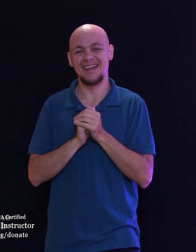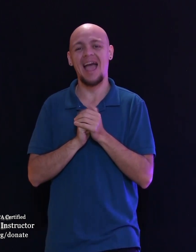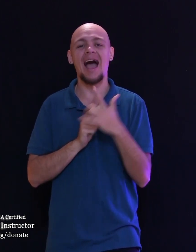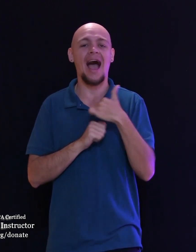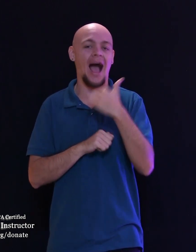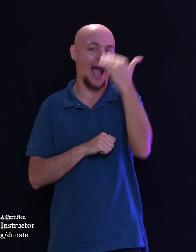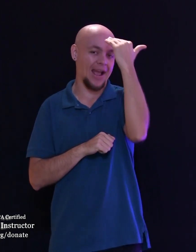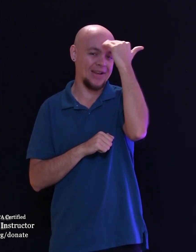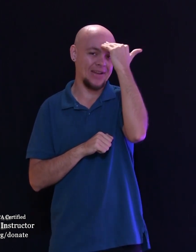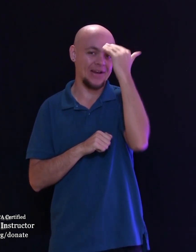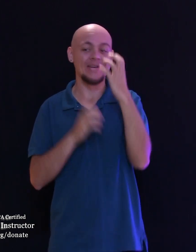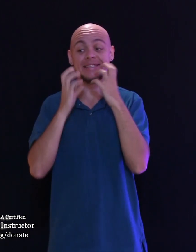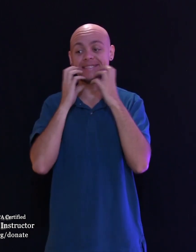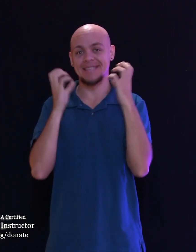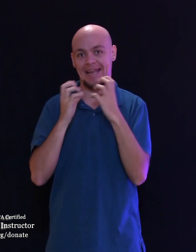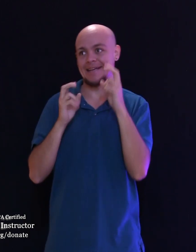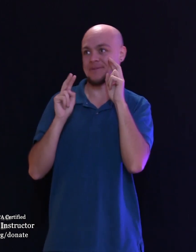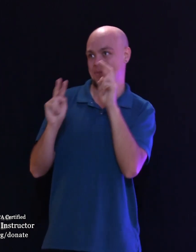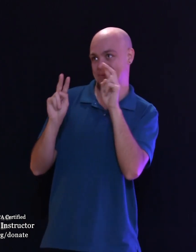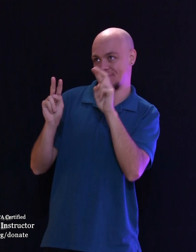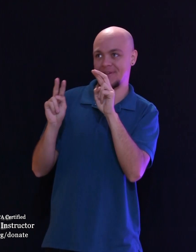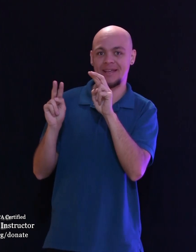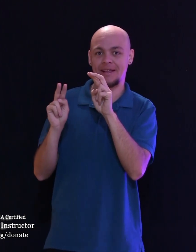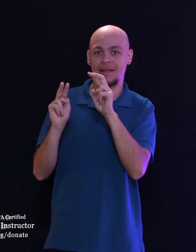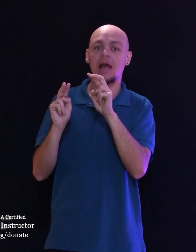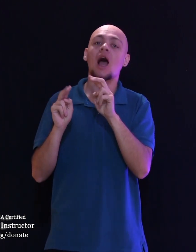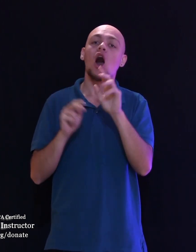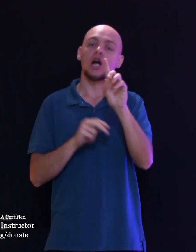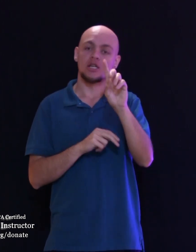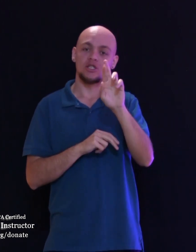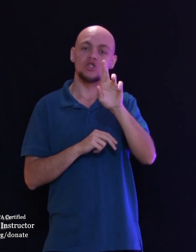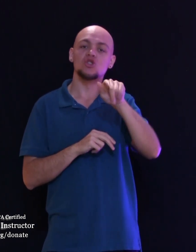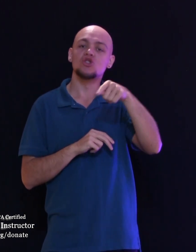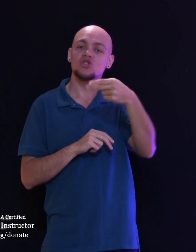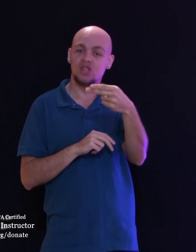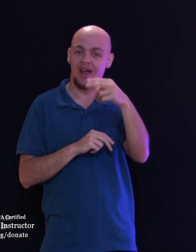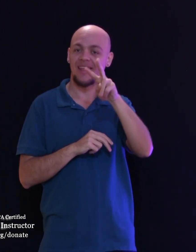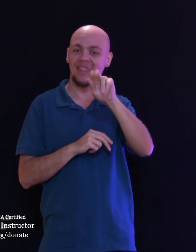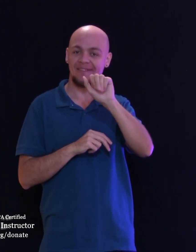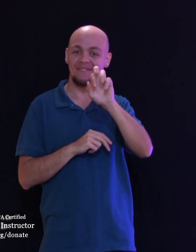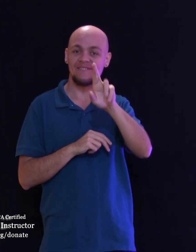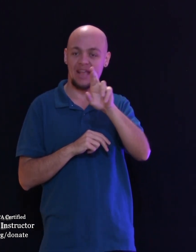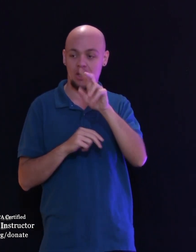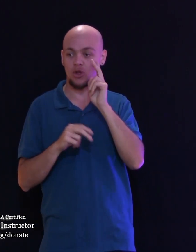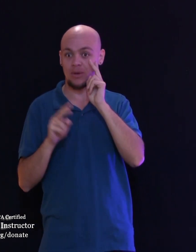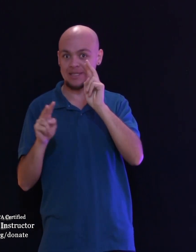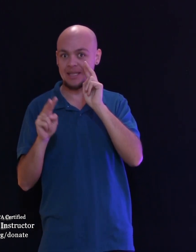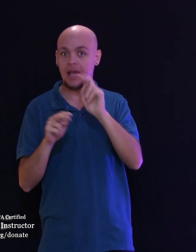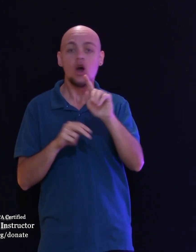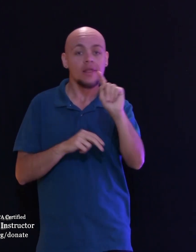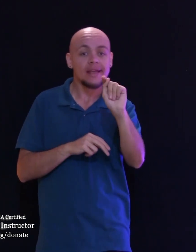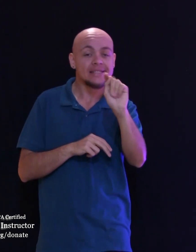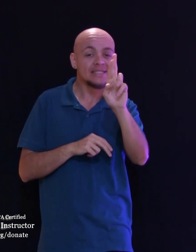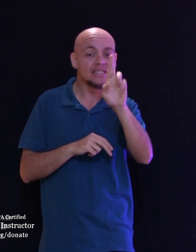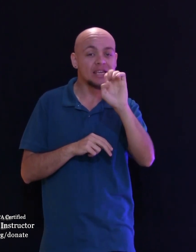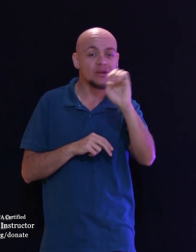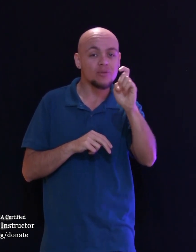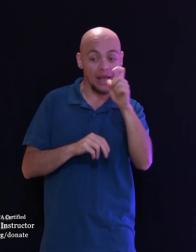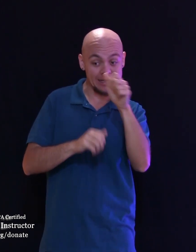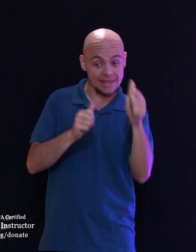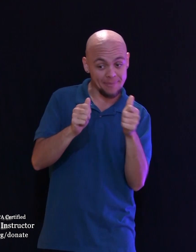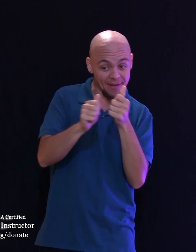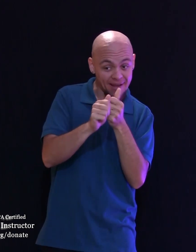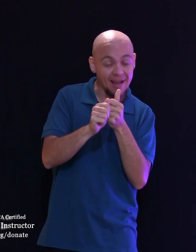I know some of you like to see that in there, just like you like to see when he sneaks Darth Vader in, or the T-Rex hidden behind the